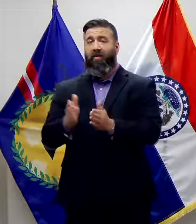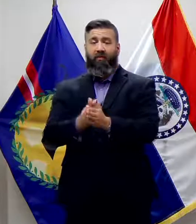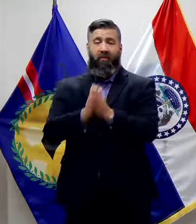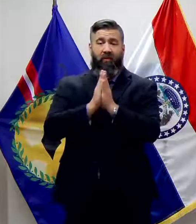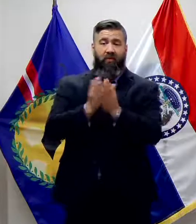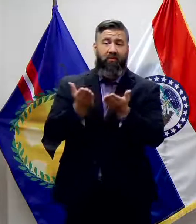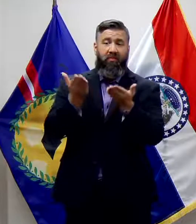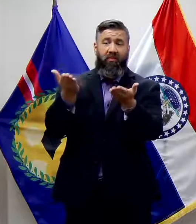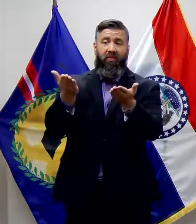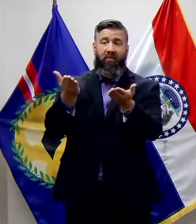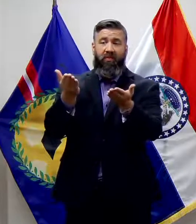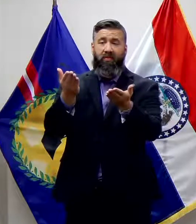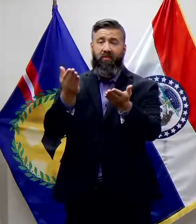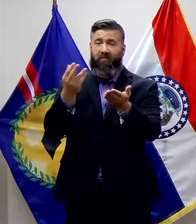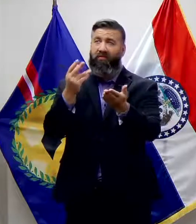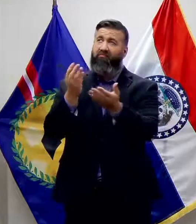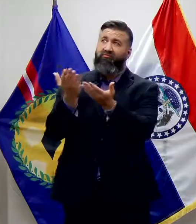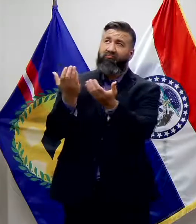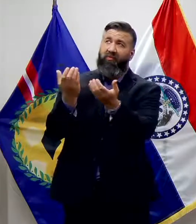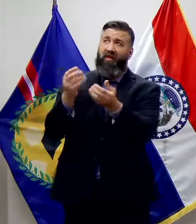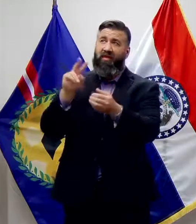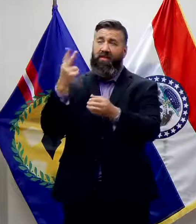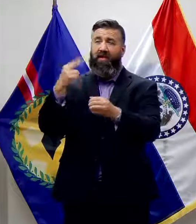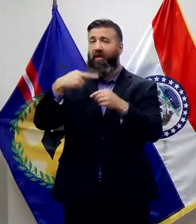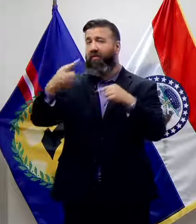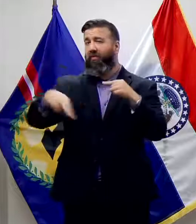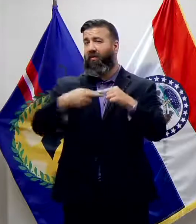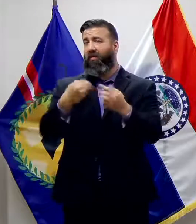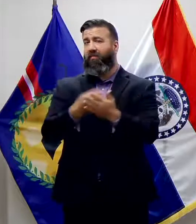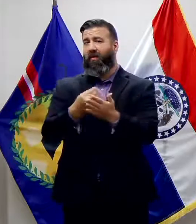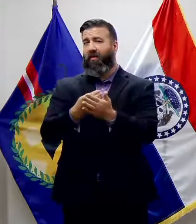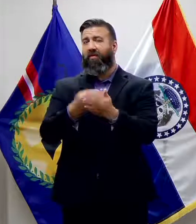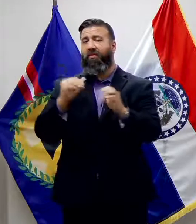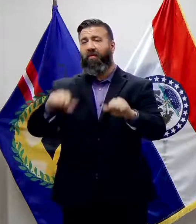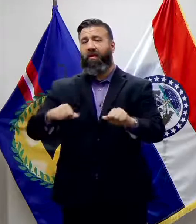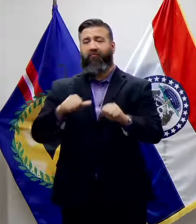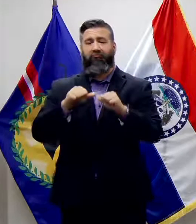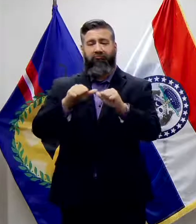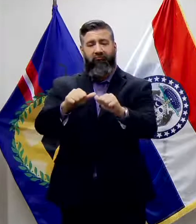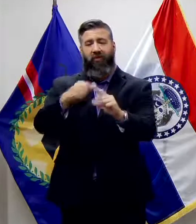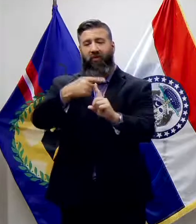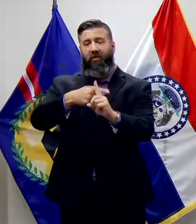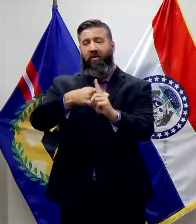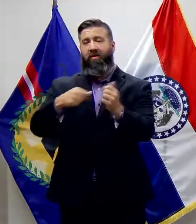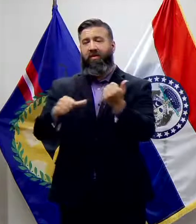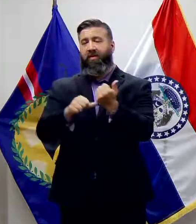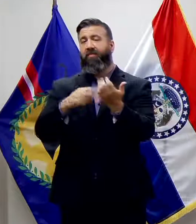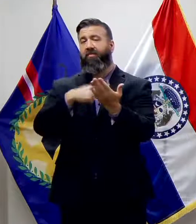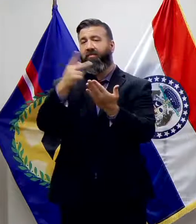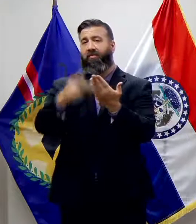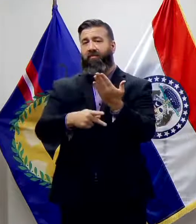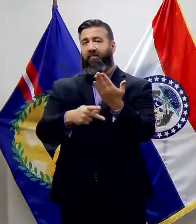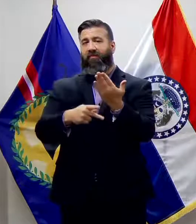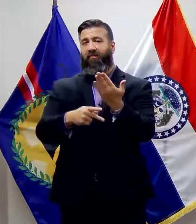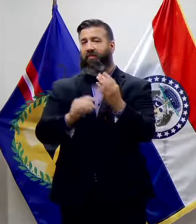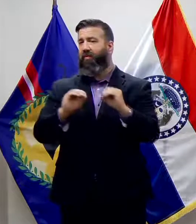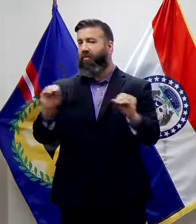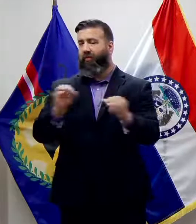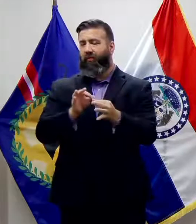the second round of funding so that we can be ready to keep the rental assistance program going without delay once the new funds are in